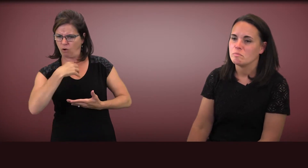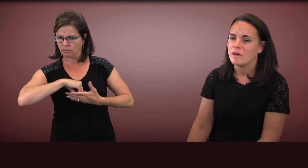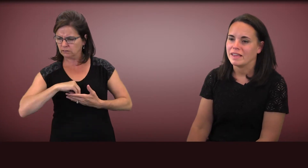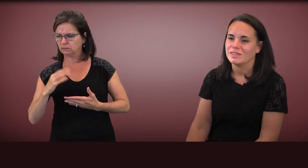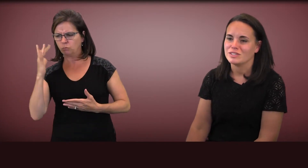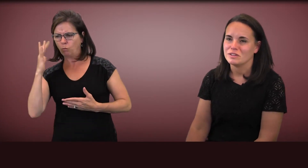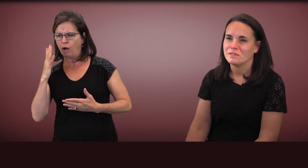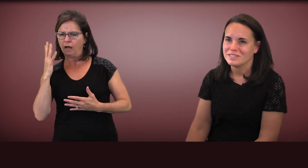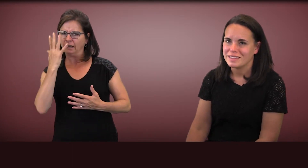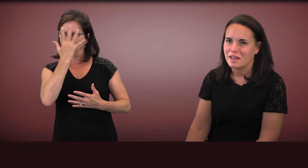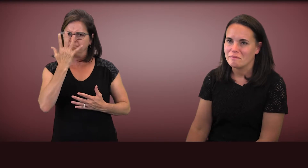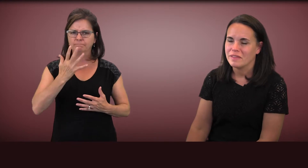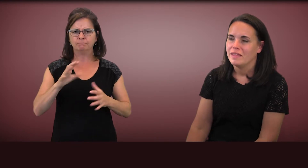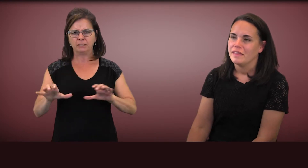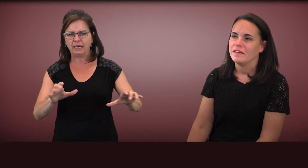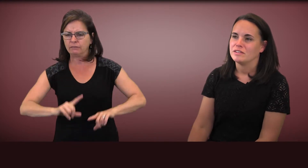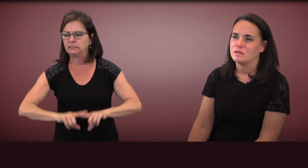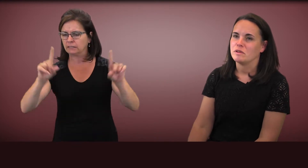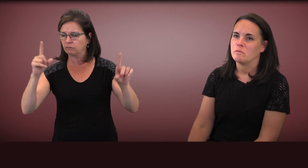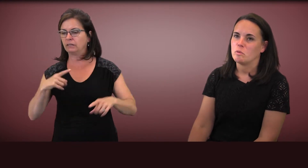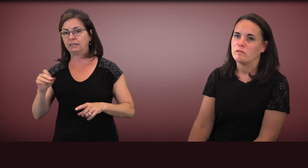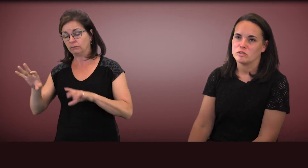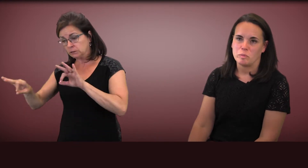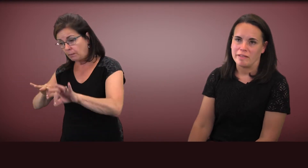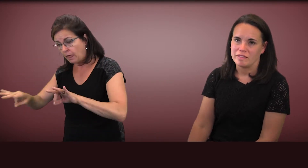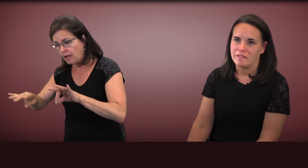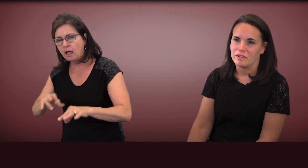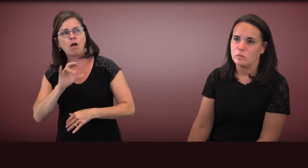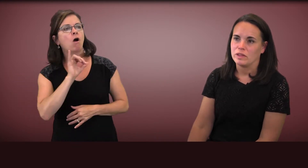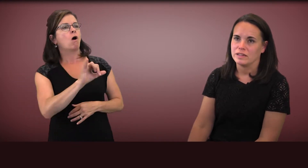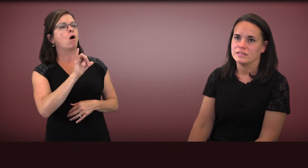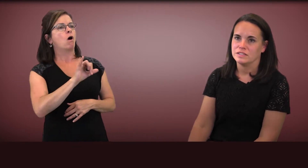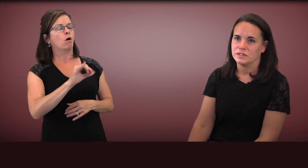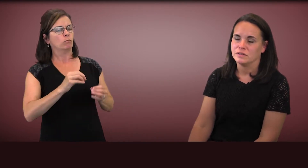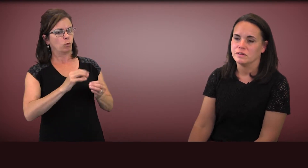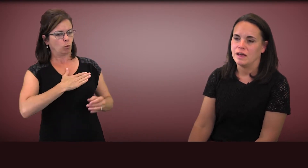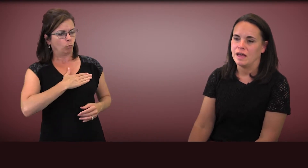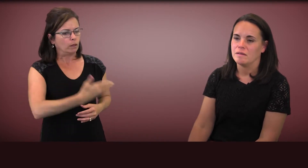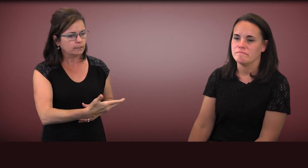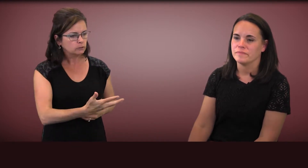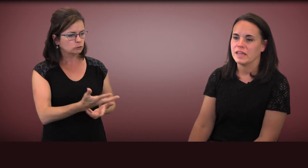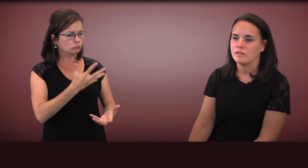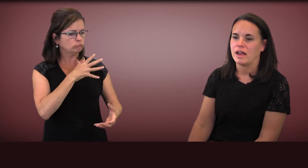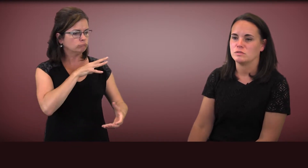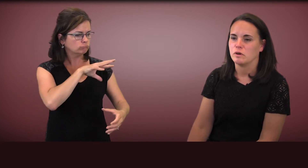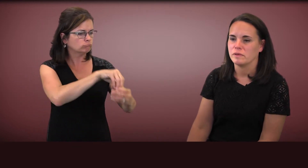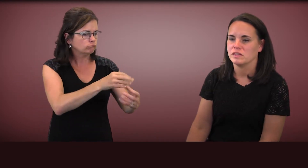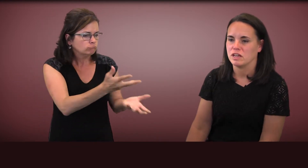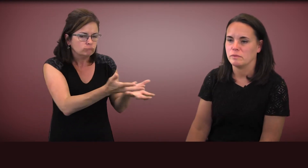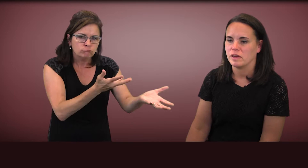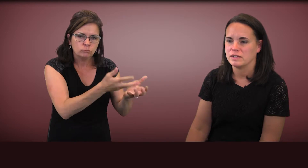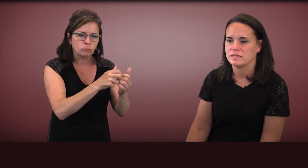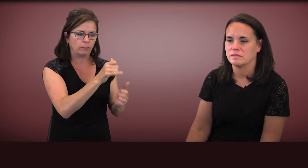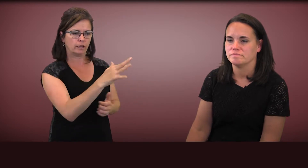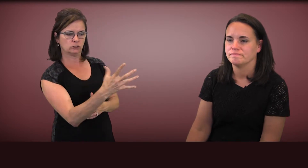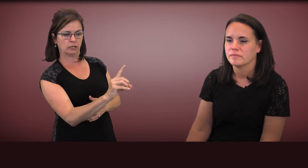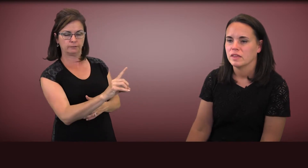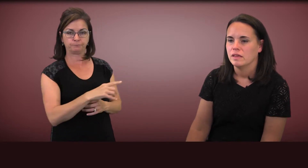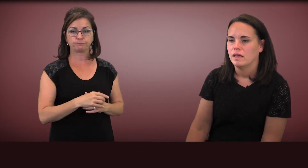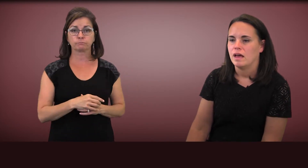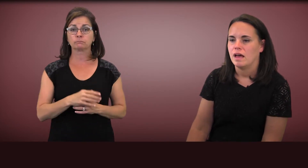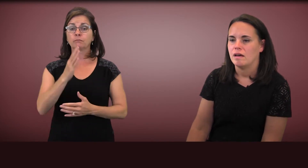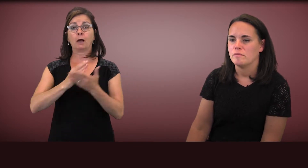with autism might look different to them, they're sometimes more responsive and willing to interact more with the child with